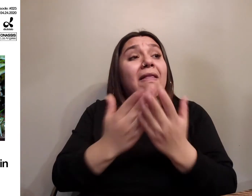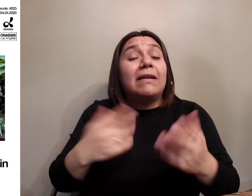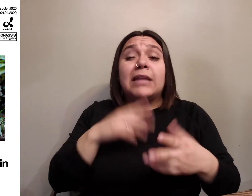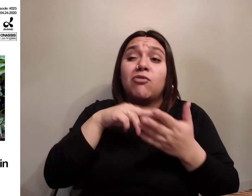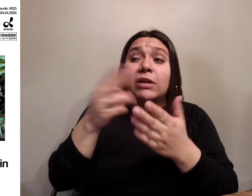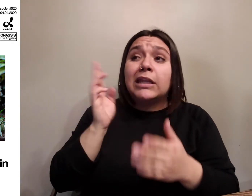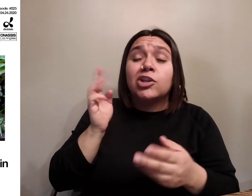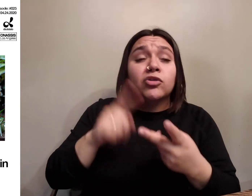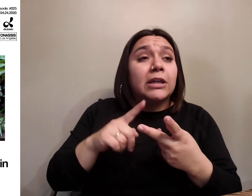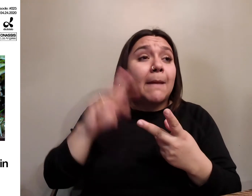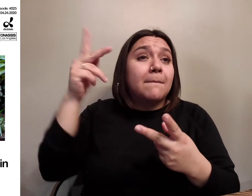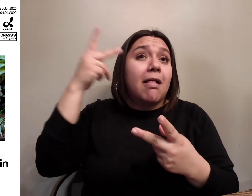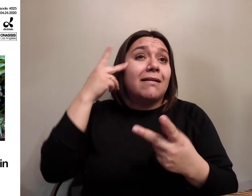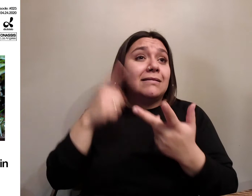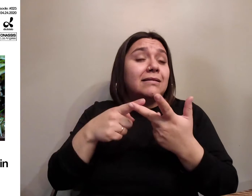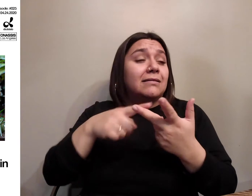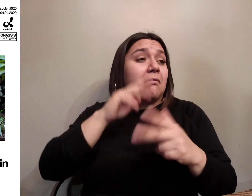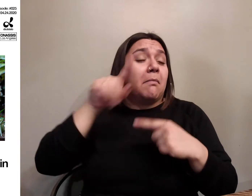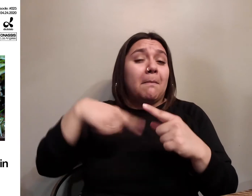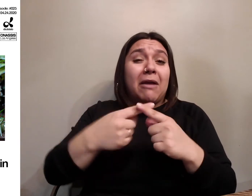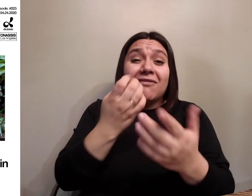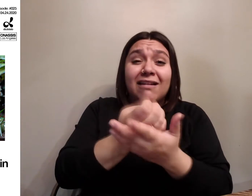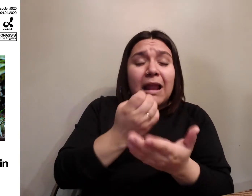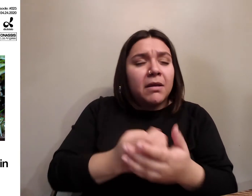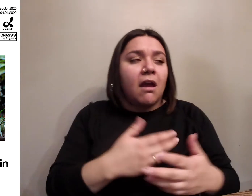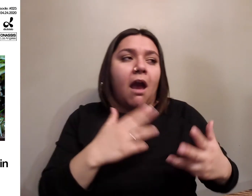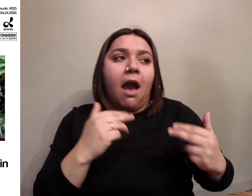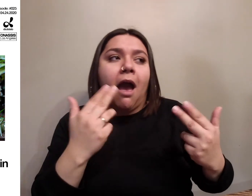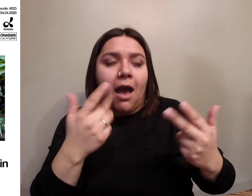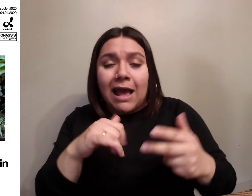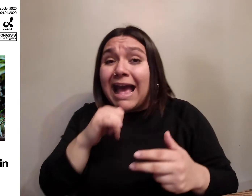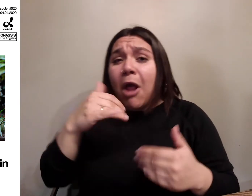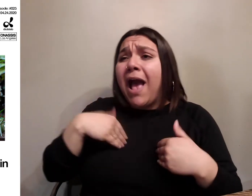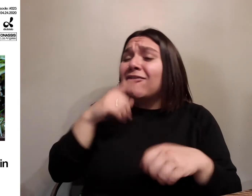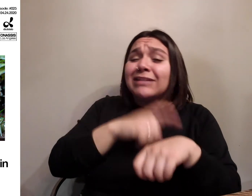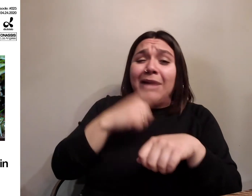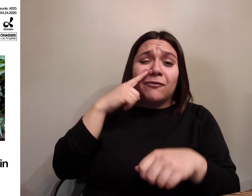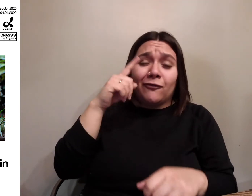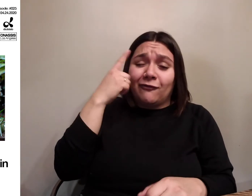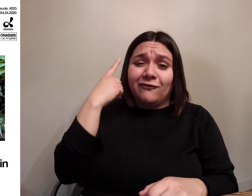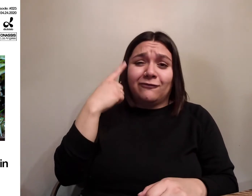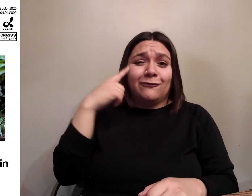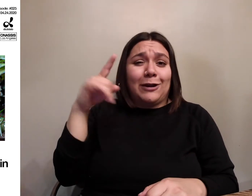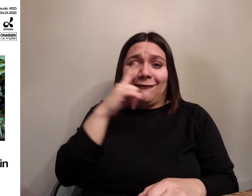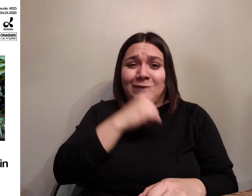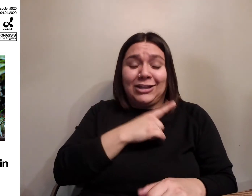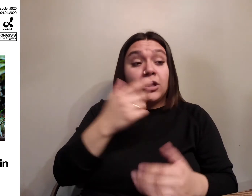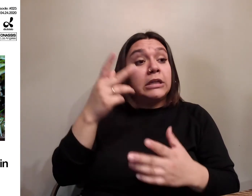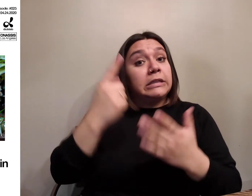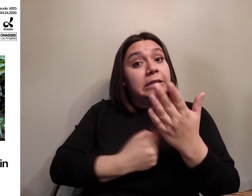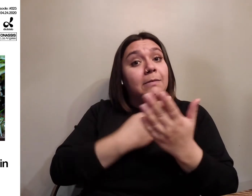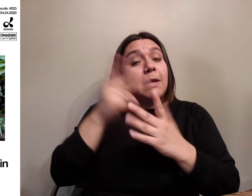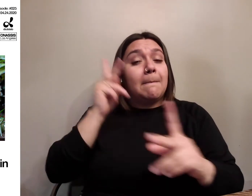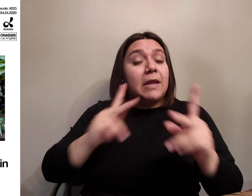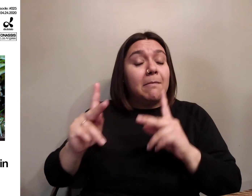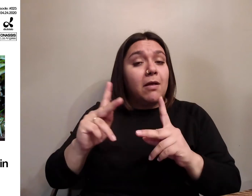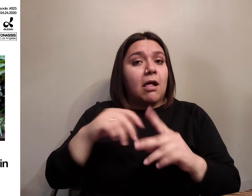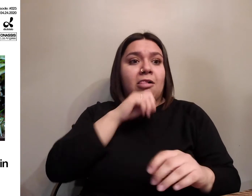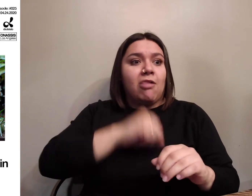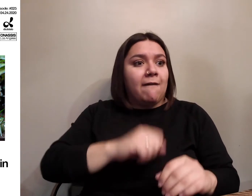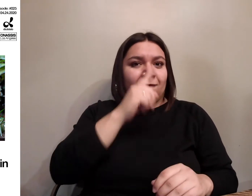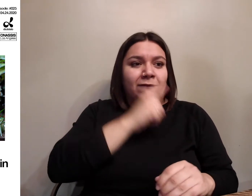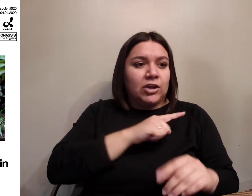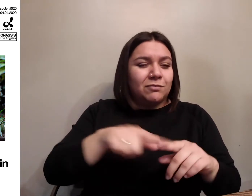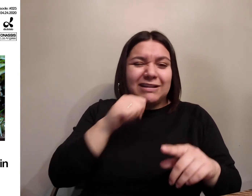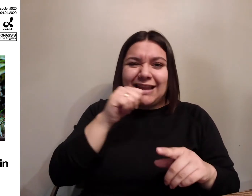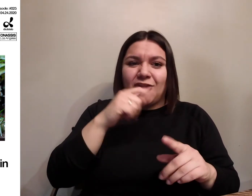endless and curiosity knows no boundaries. That's the beauty of it. So to me, it's much more